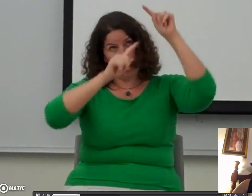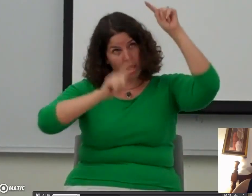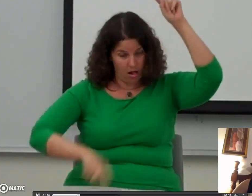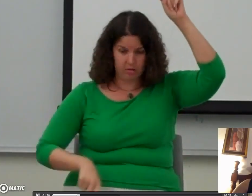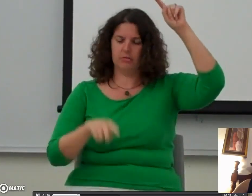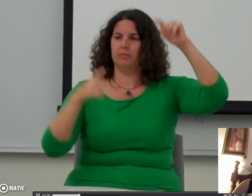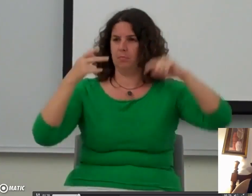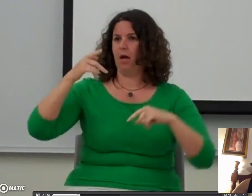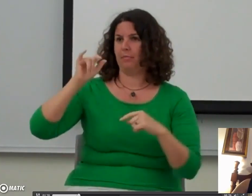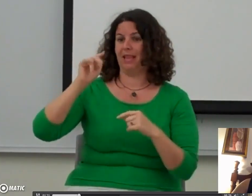Pipeline.